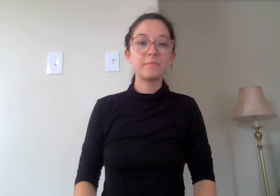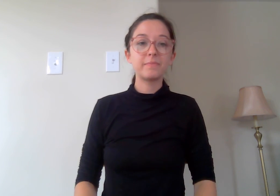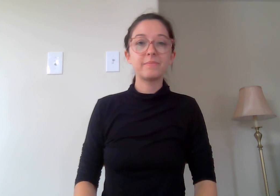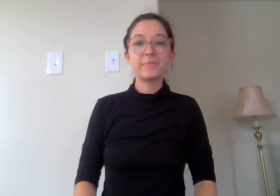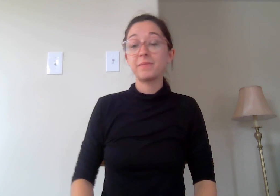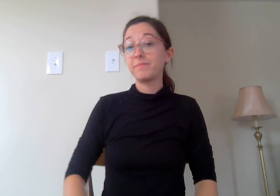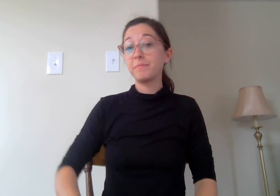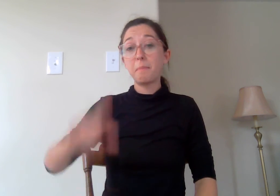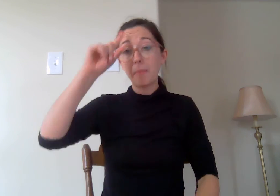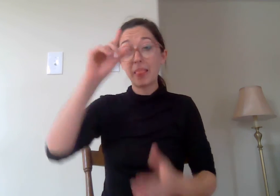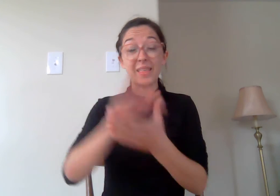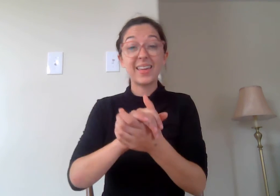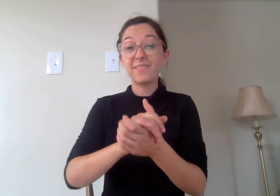I can do this. Very